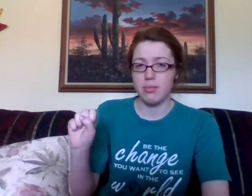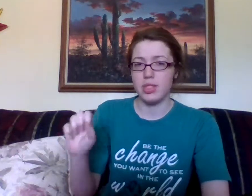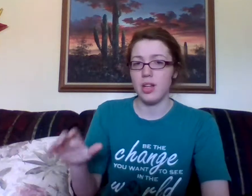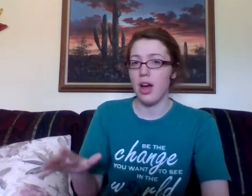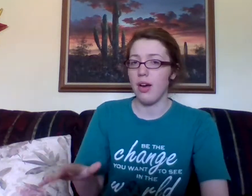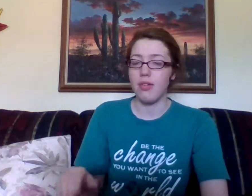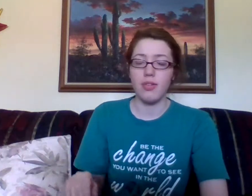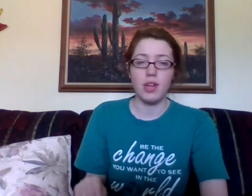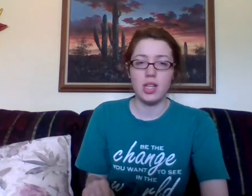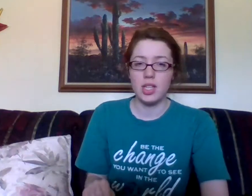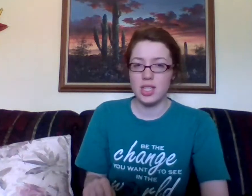victims of